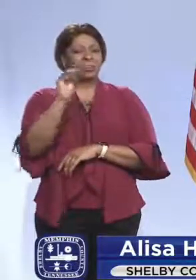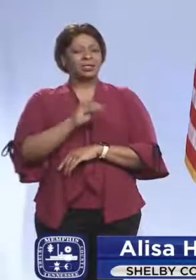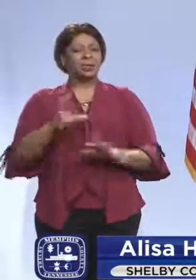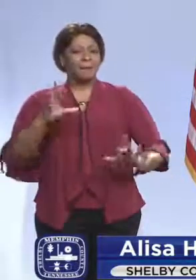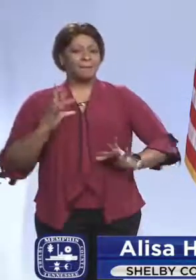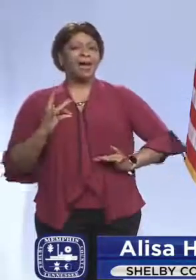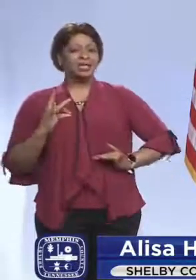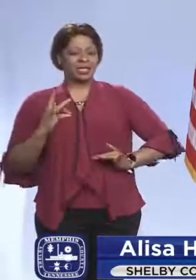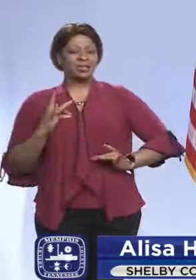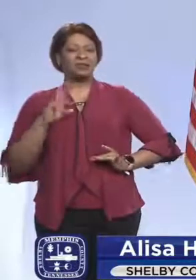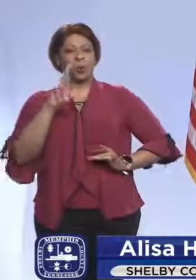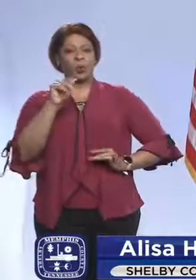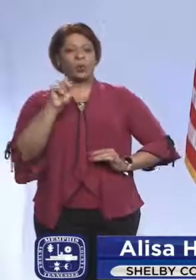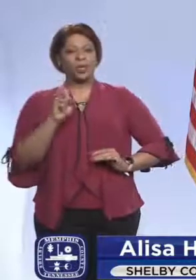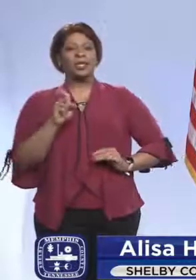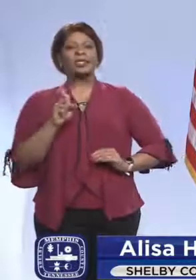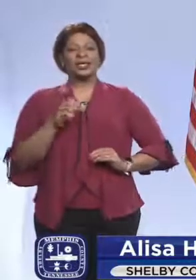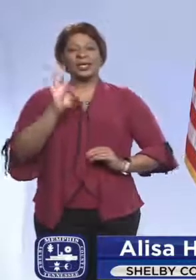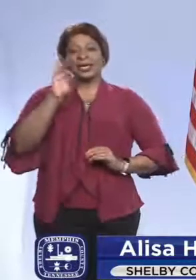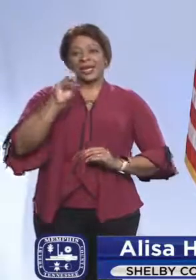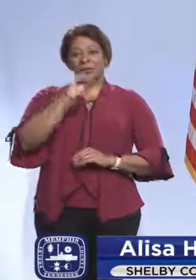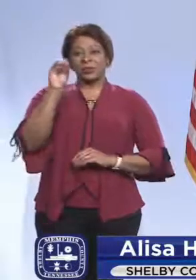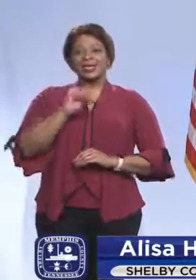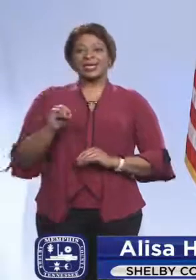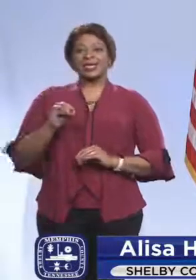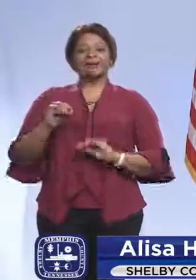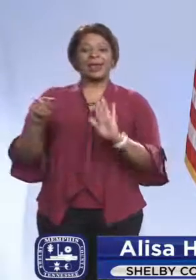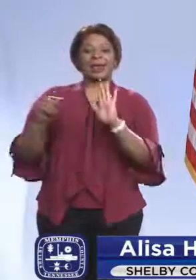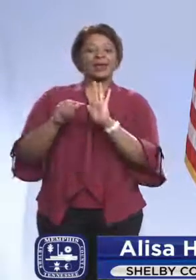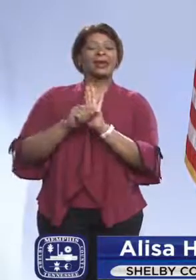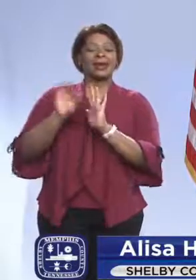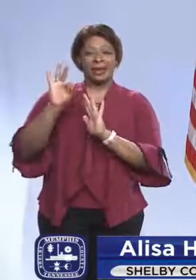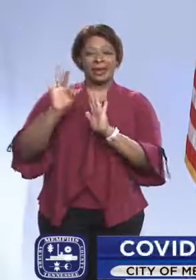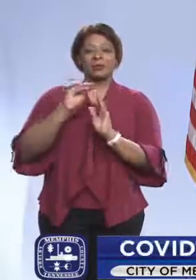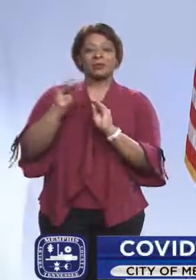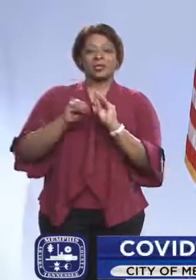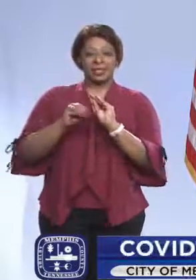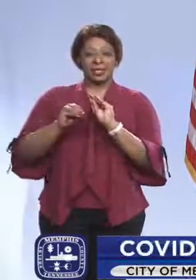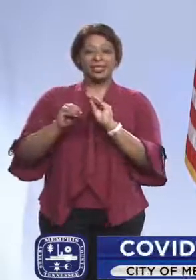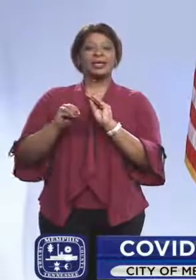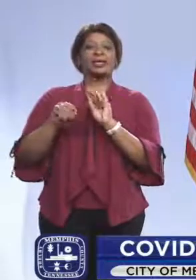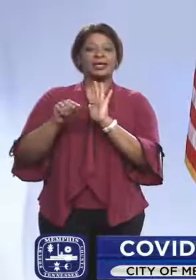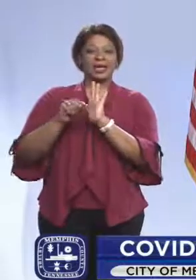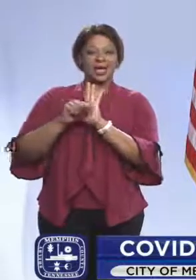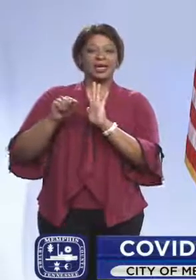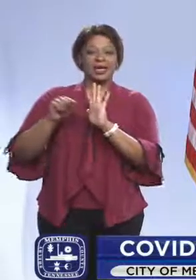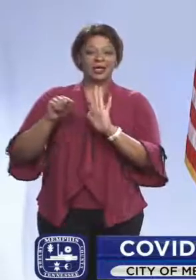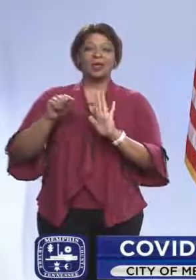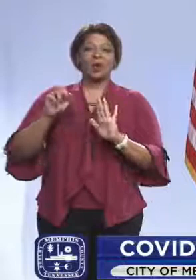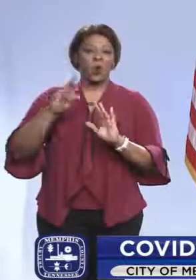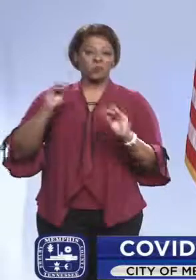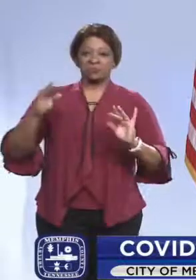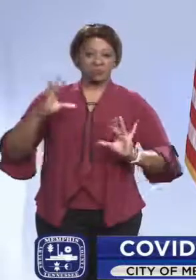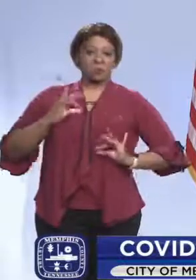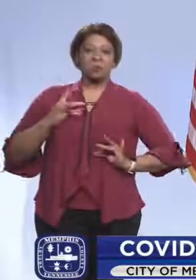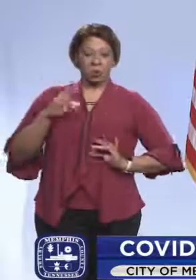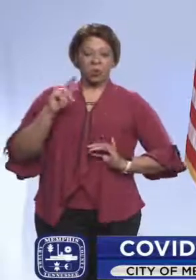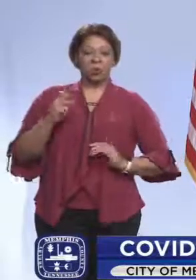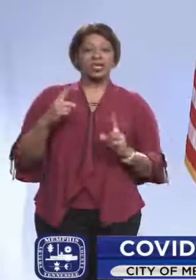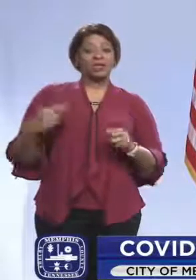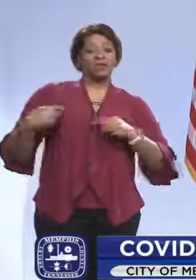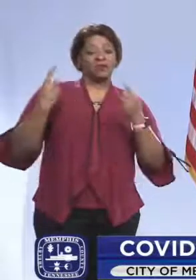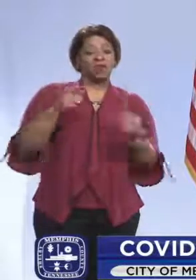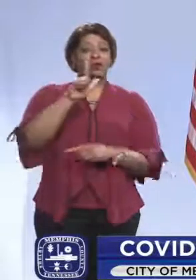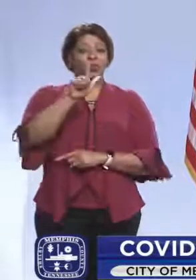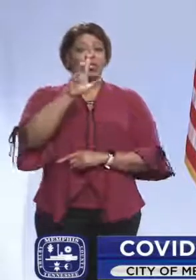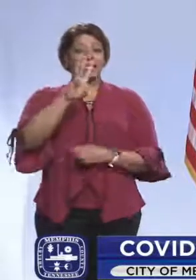positivity rate and a 90% negativity rate. As of this morning, we had 26 deaths